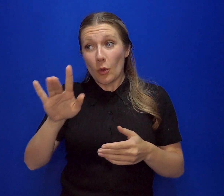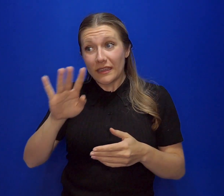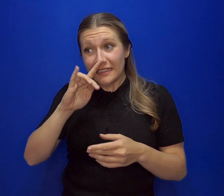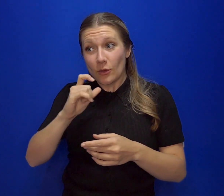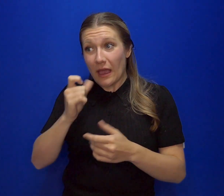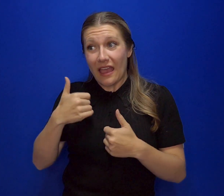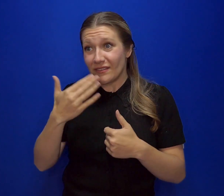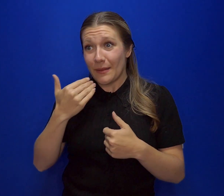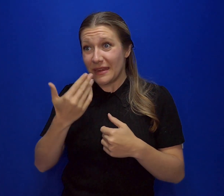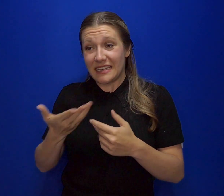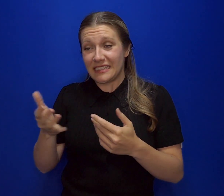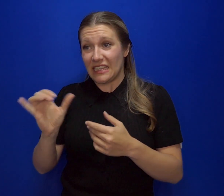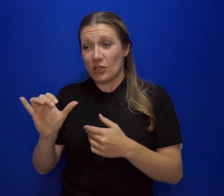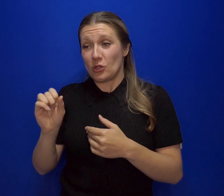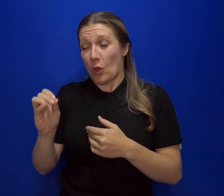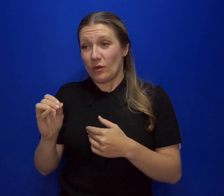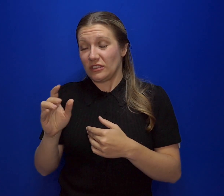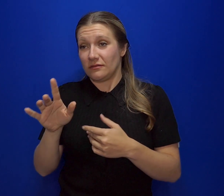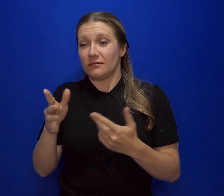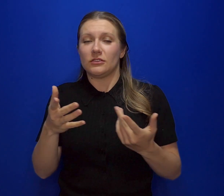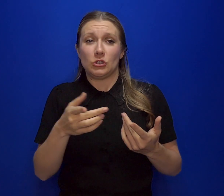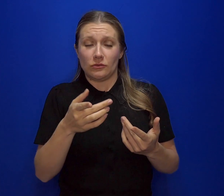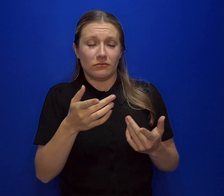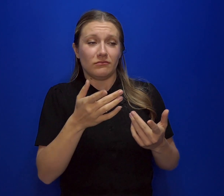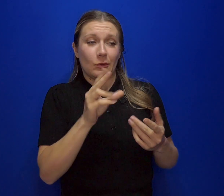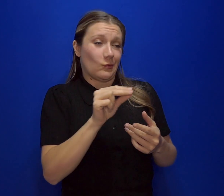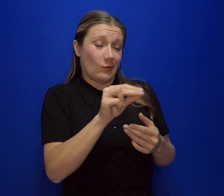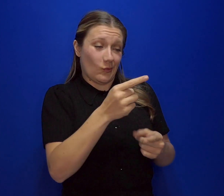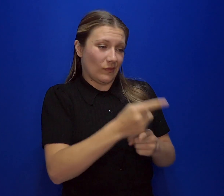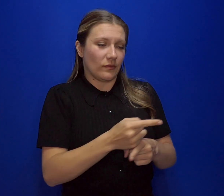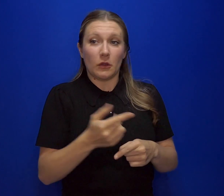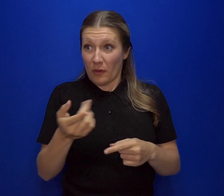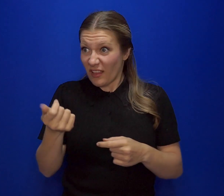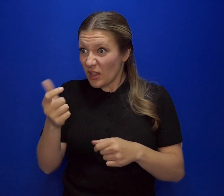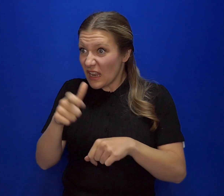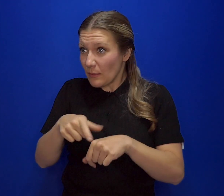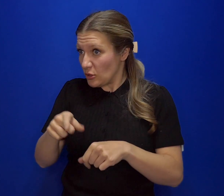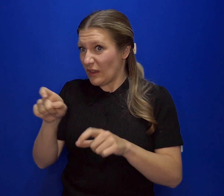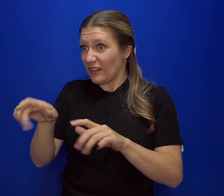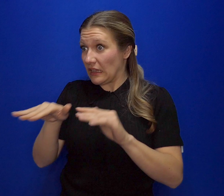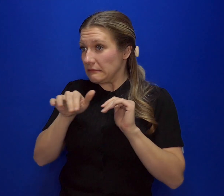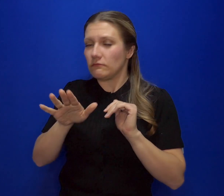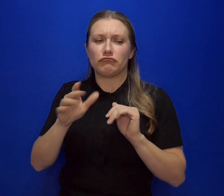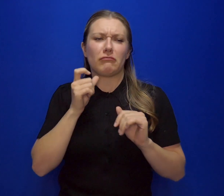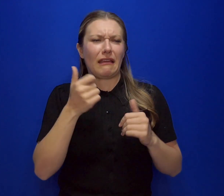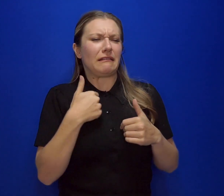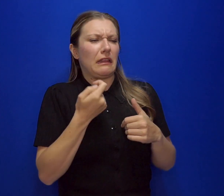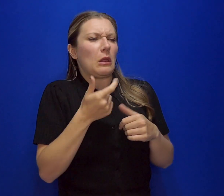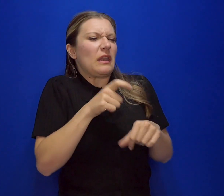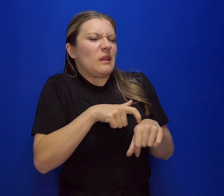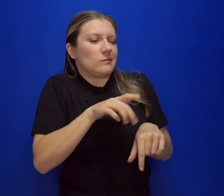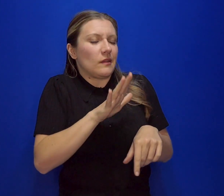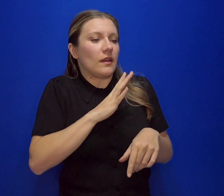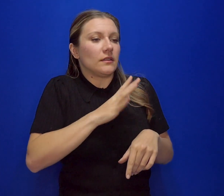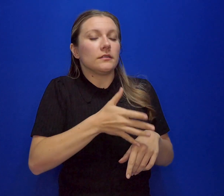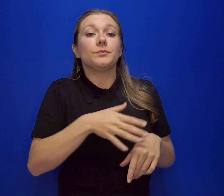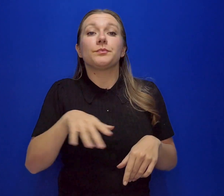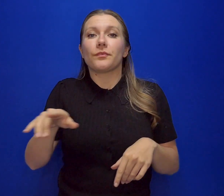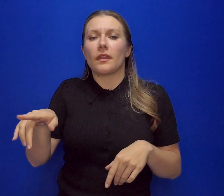So no. Do you have a little time or you have to go? Yeah, I've got a little time. Okay. Another person, I guess we need an episode